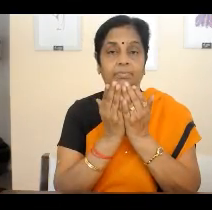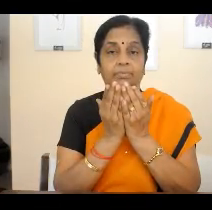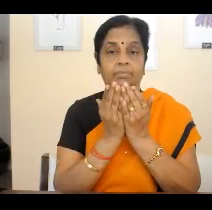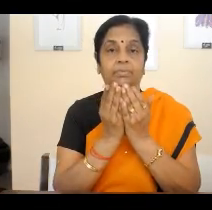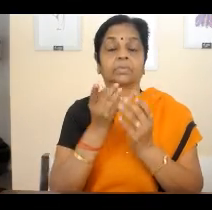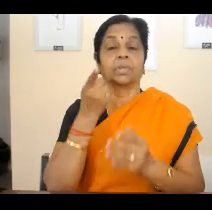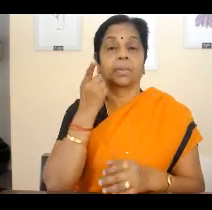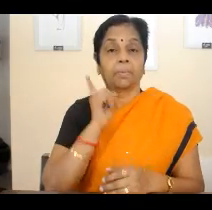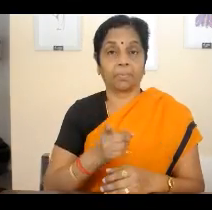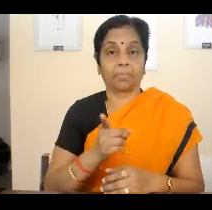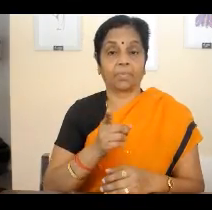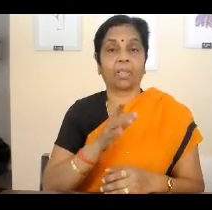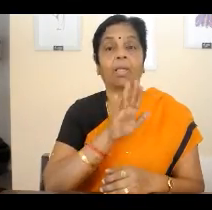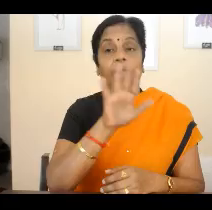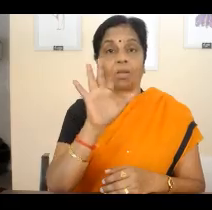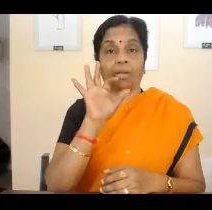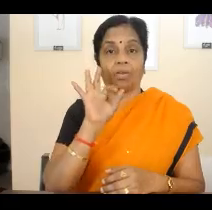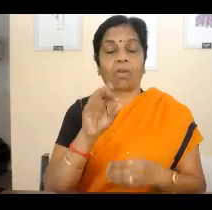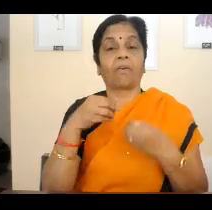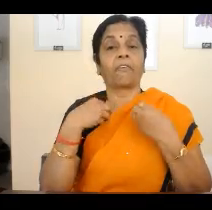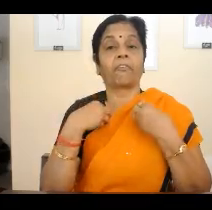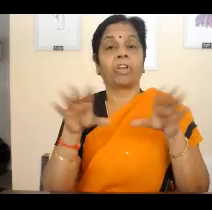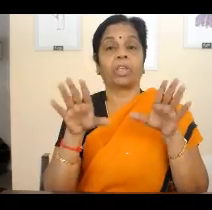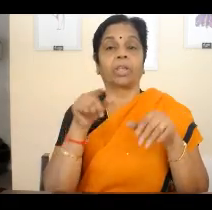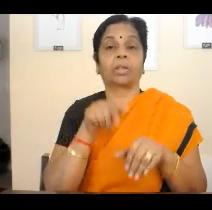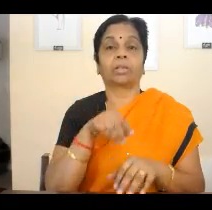should be made available free of cost.